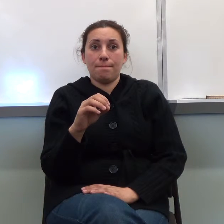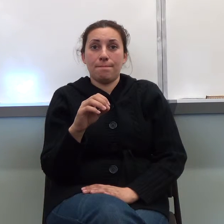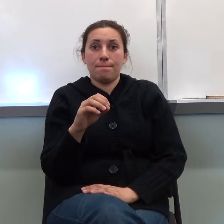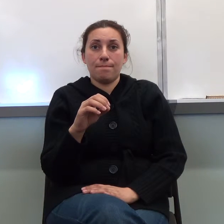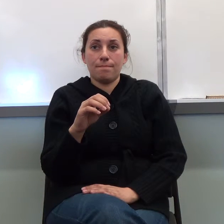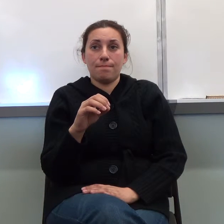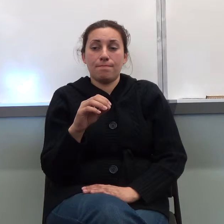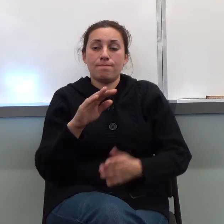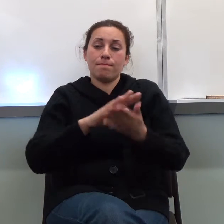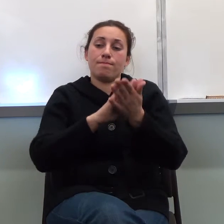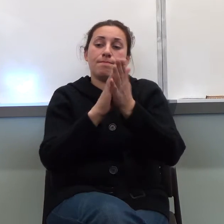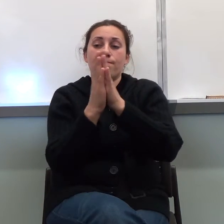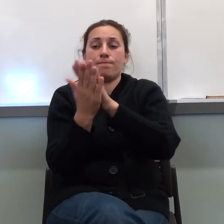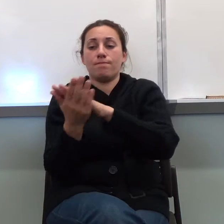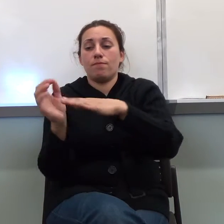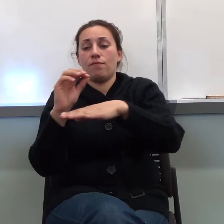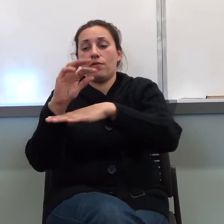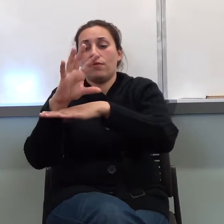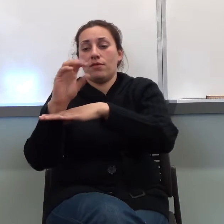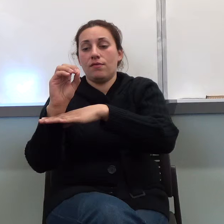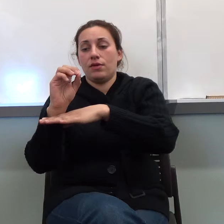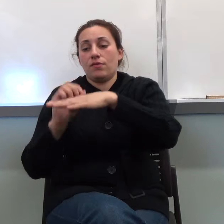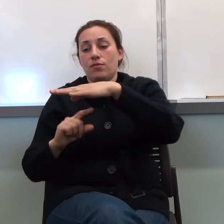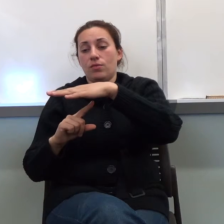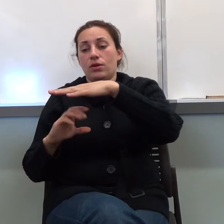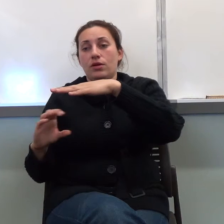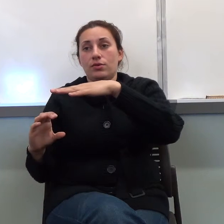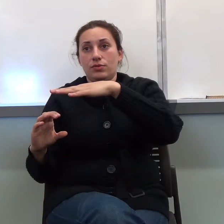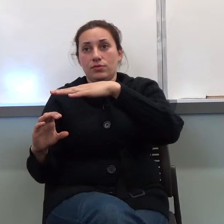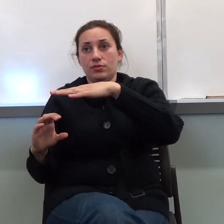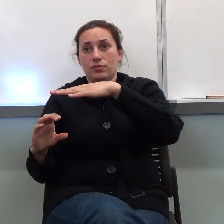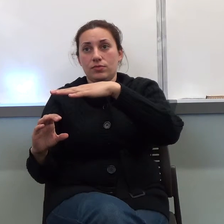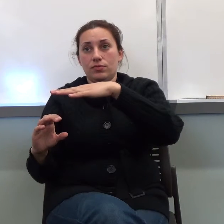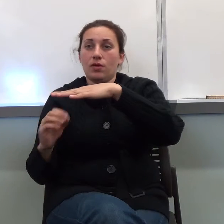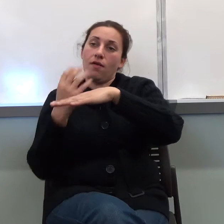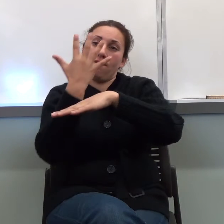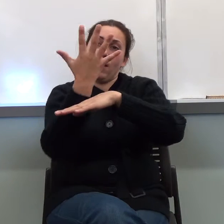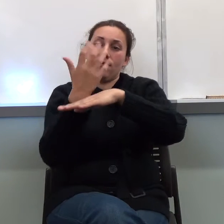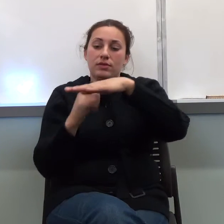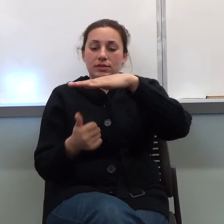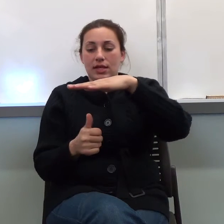Turns out to be 50 over 100, huh? 5/10, which is 0.5.